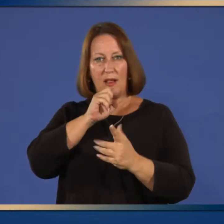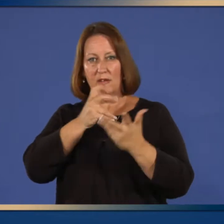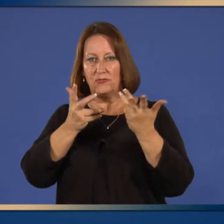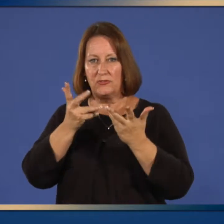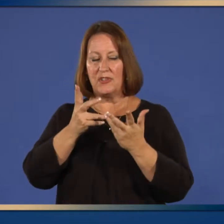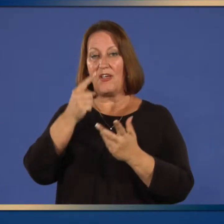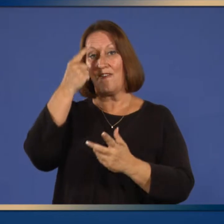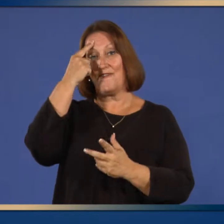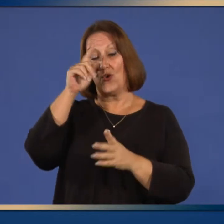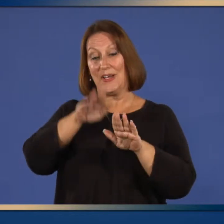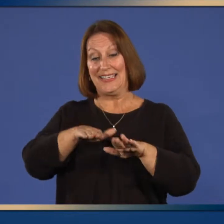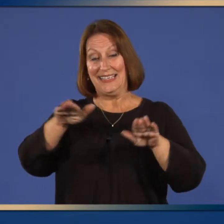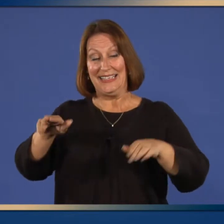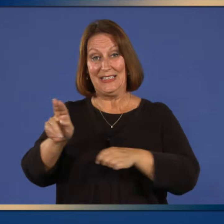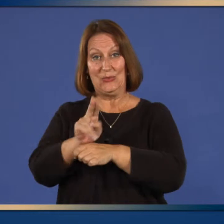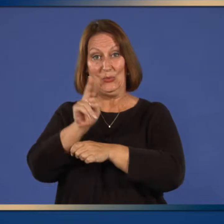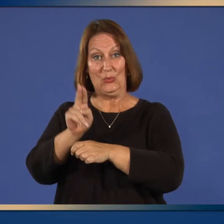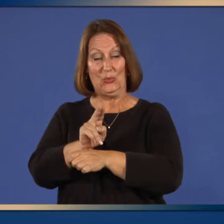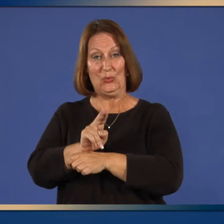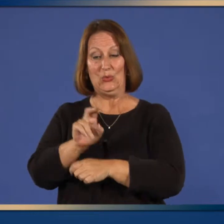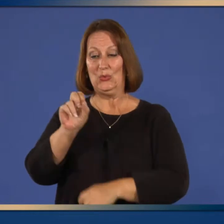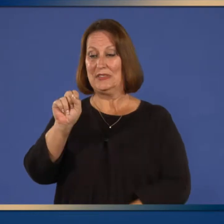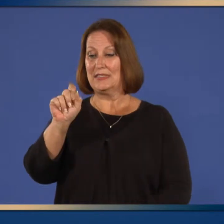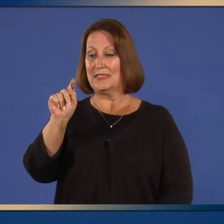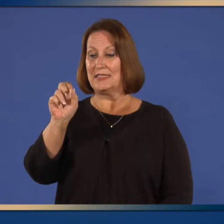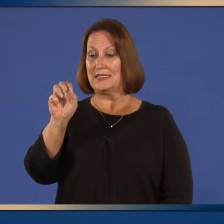patients, see reference 7.